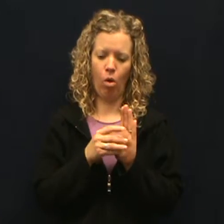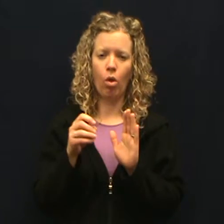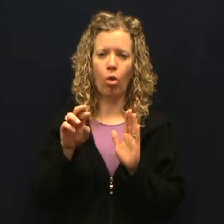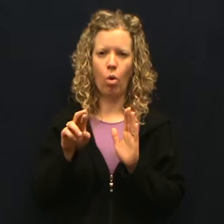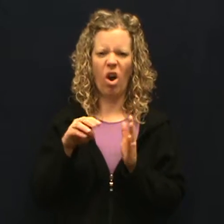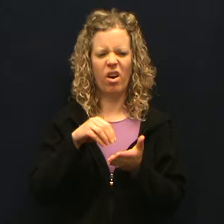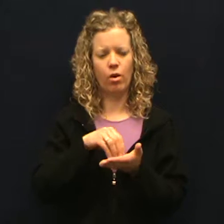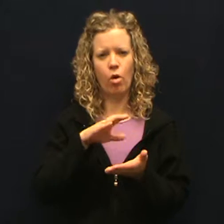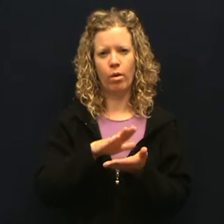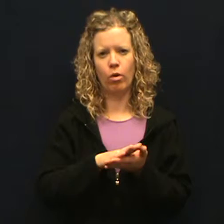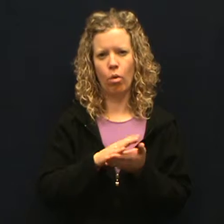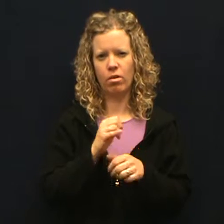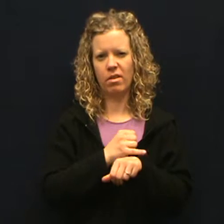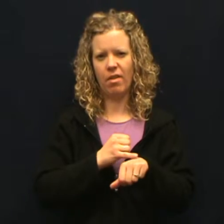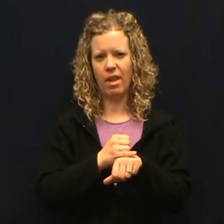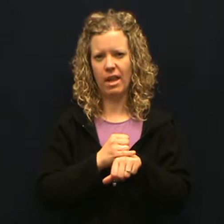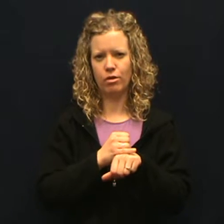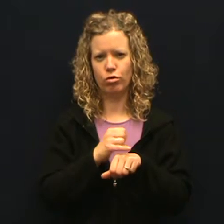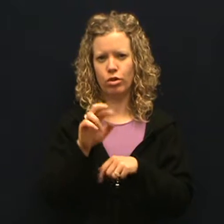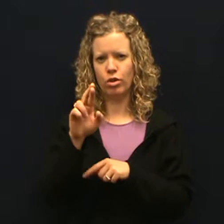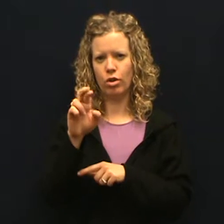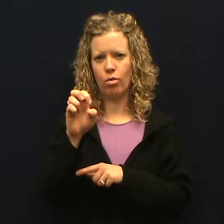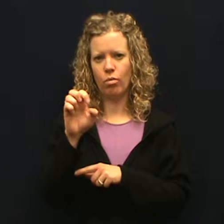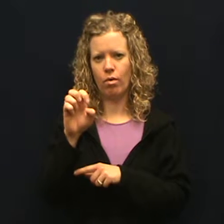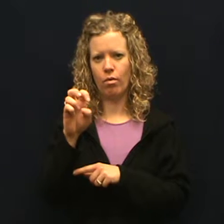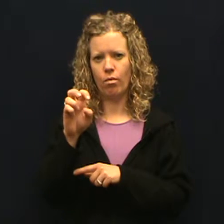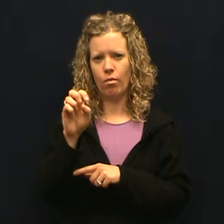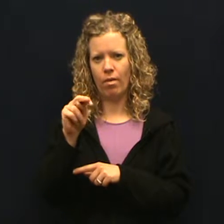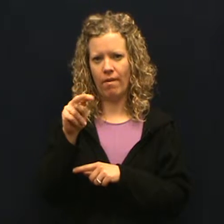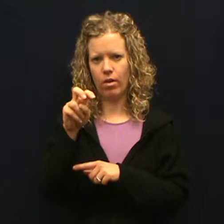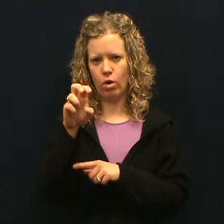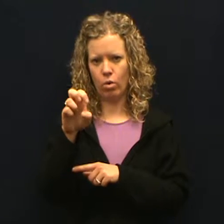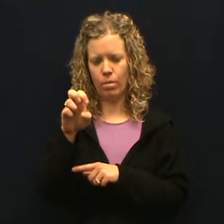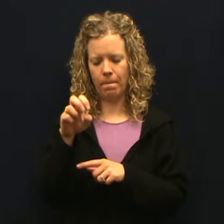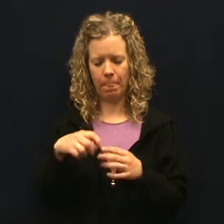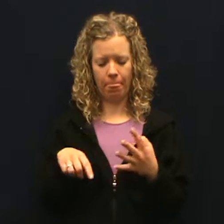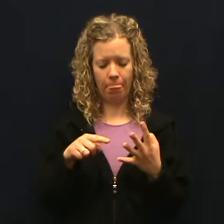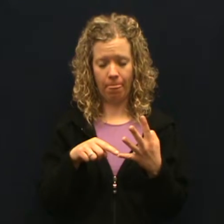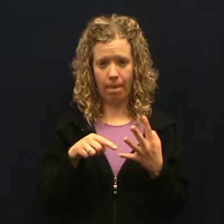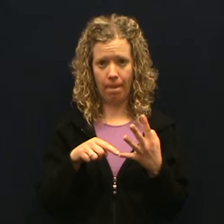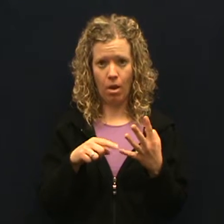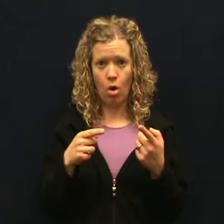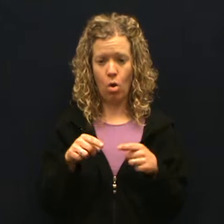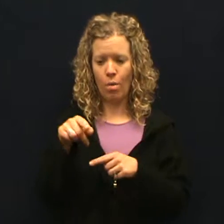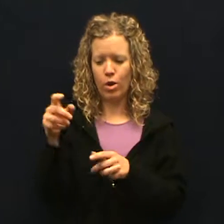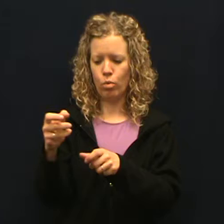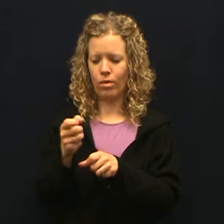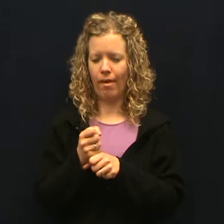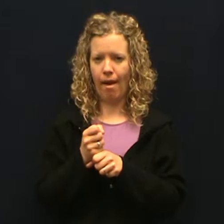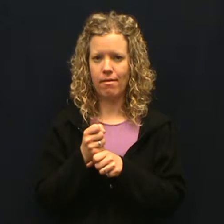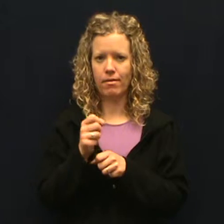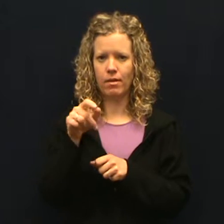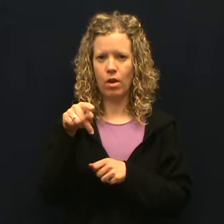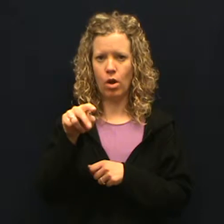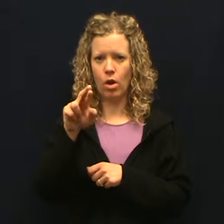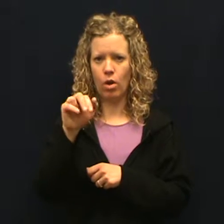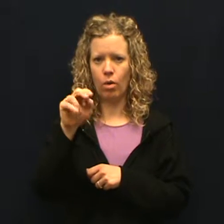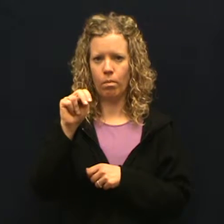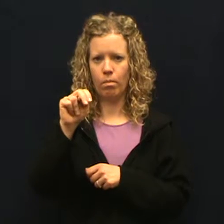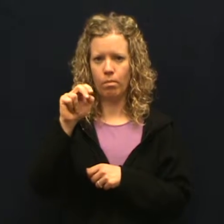interest revenue if we haven't recorded the receivable yet. And then number 4, when the principal payment's received, we have to record that as well. So